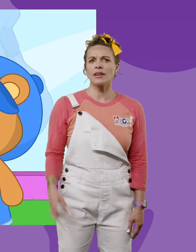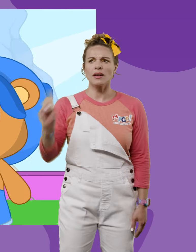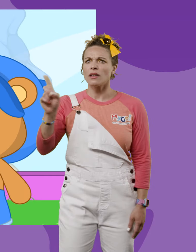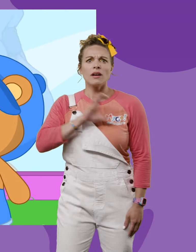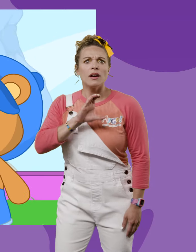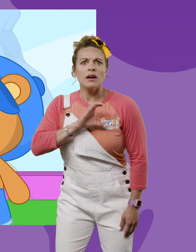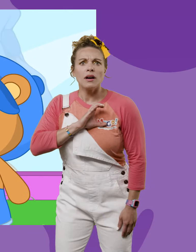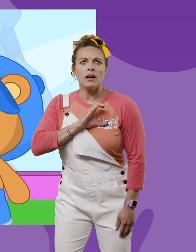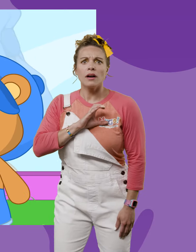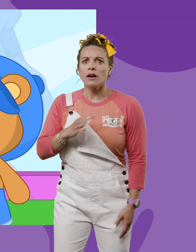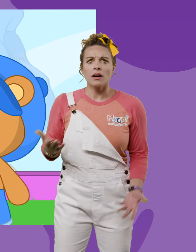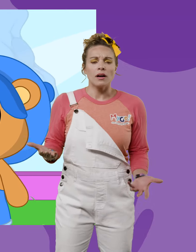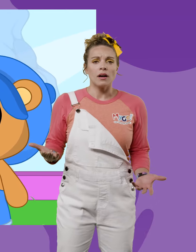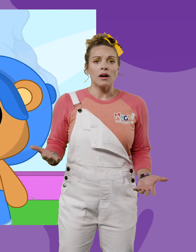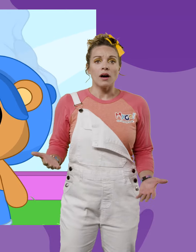Where's Cubby?